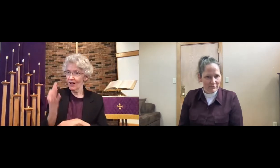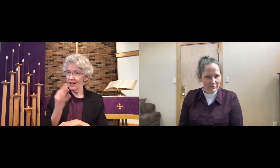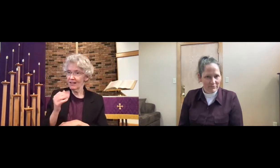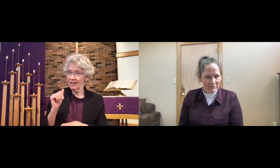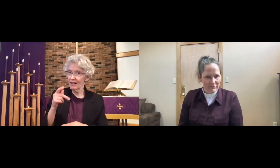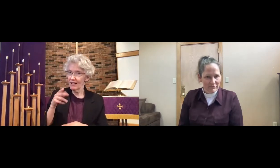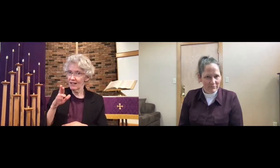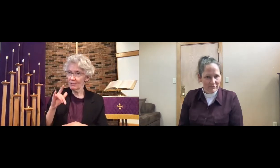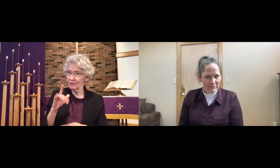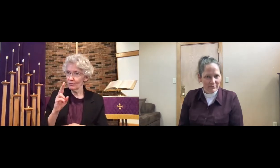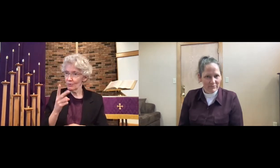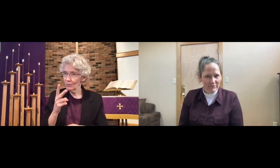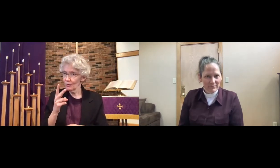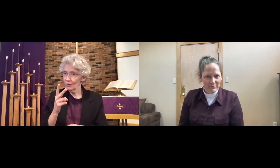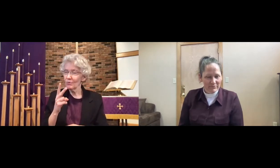On Friday, April 2nd,